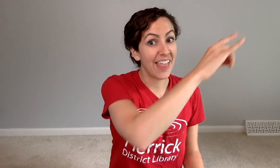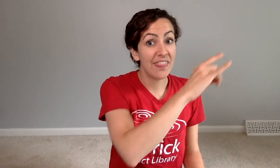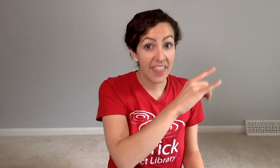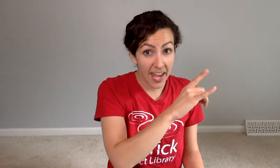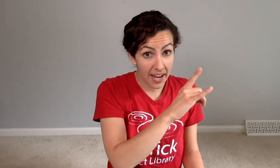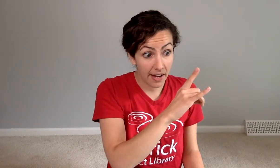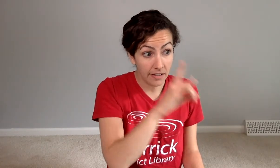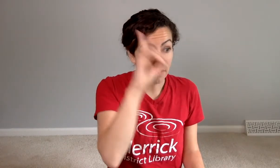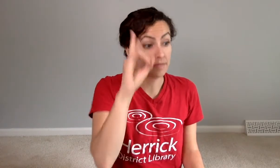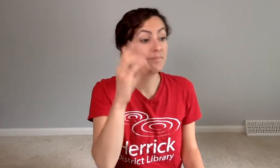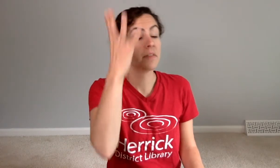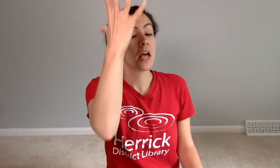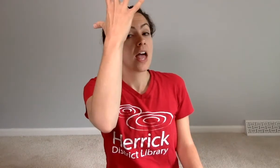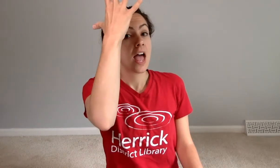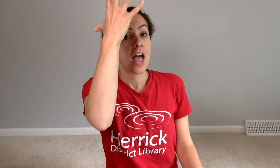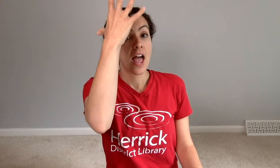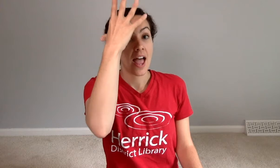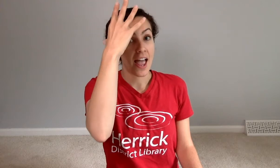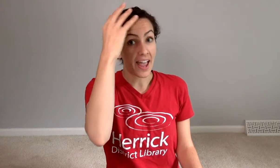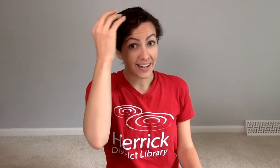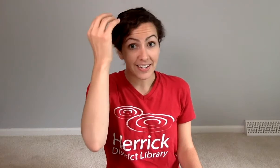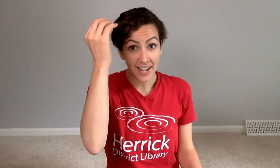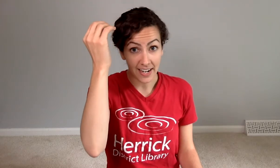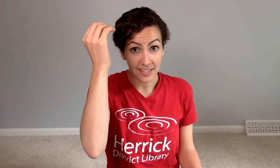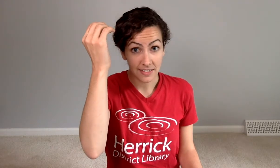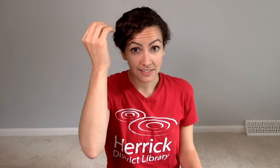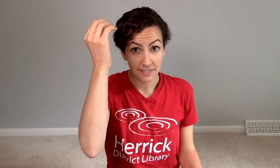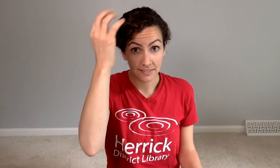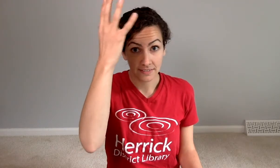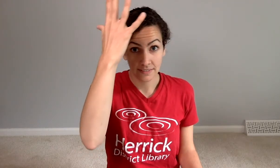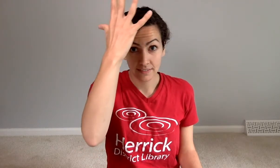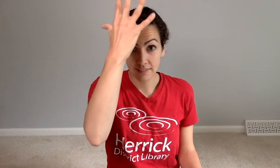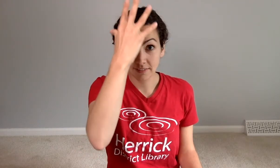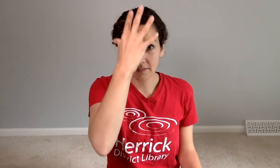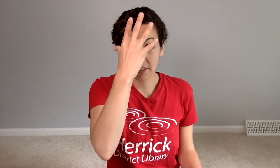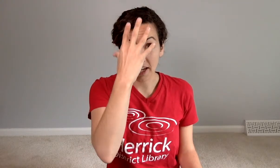And then at night,